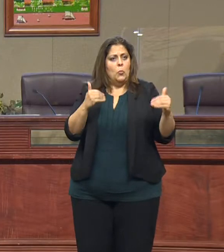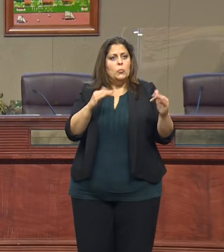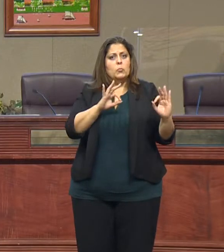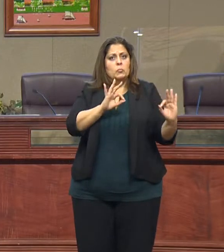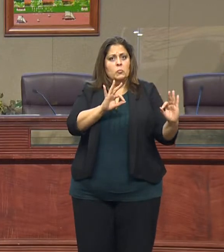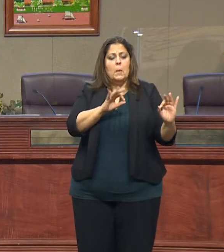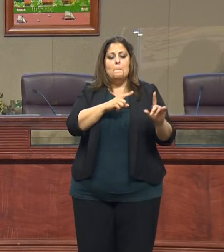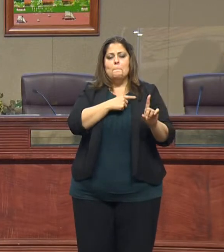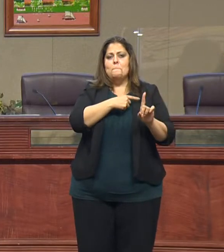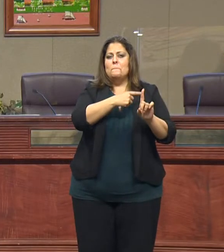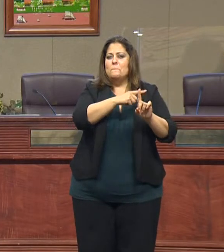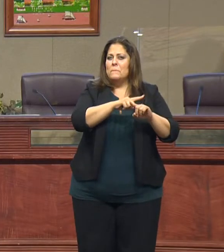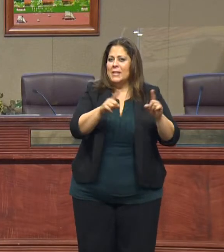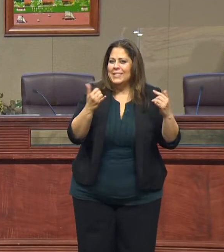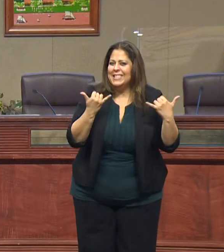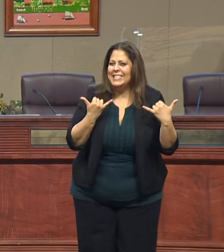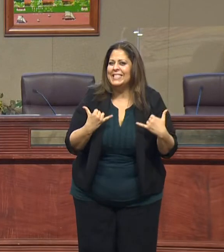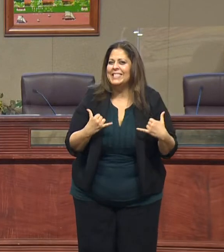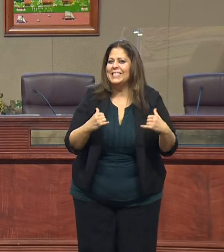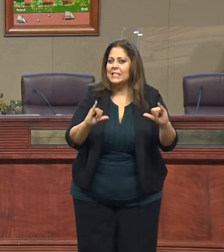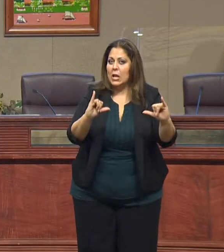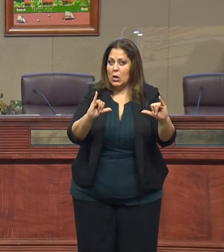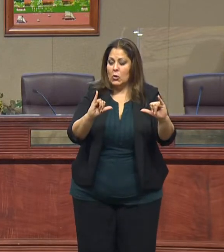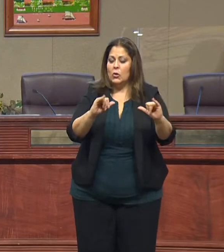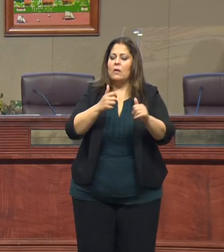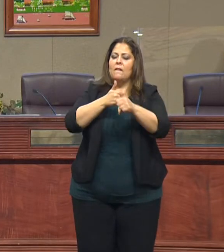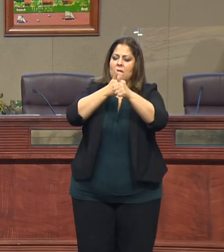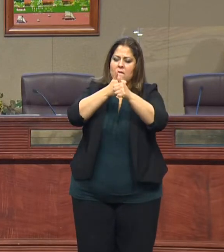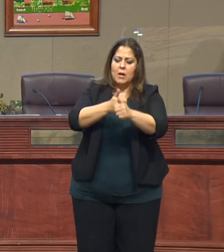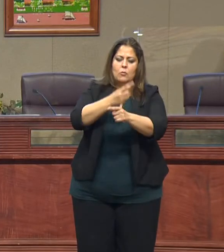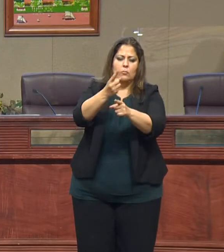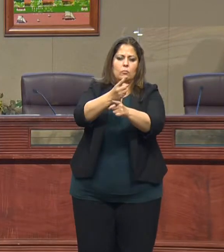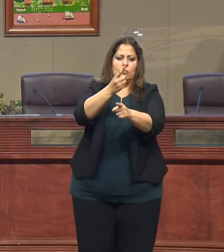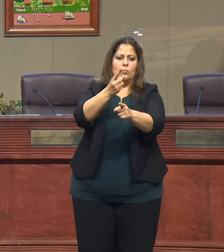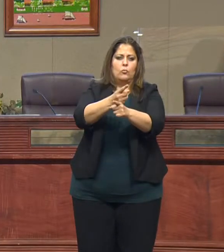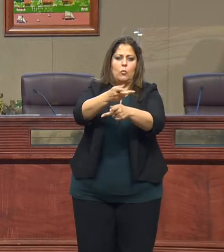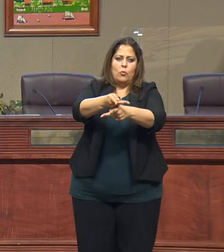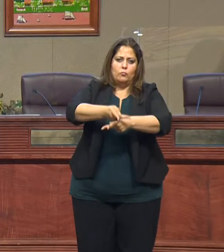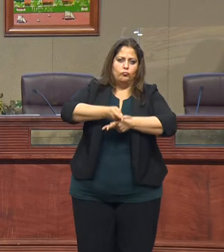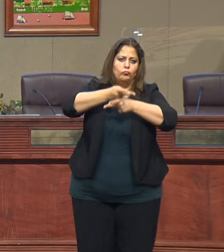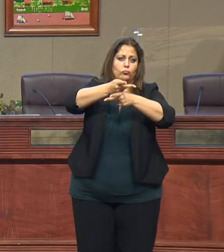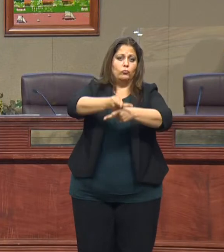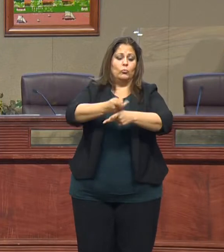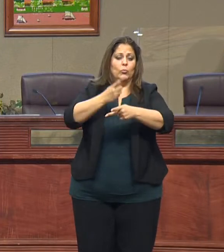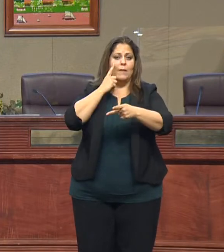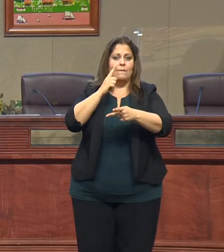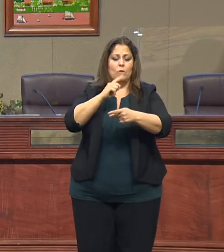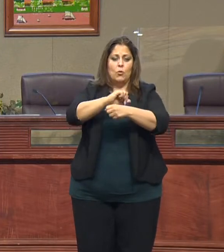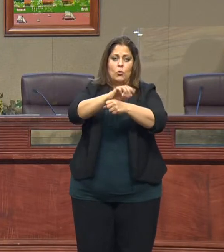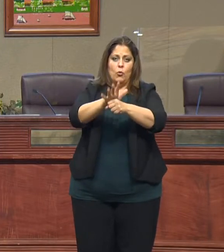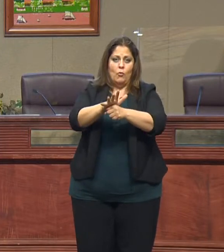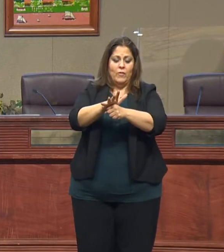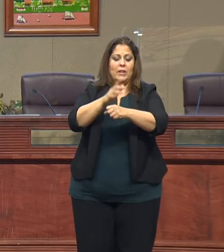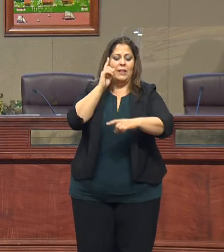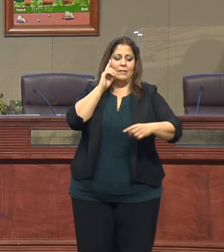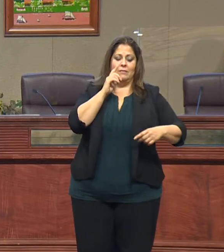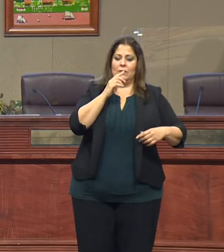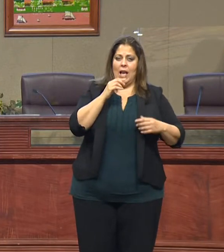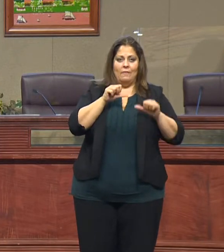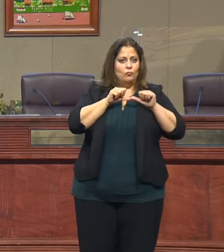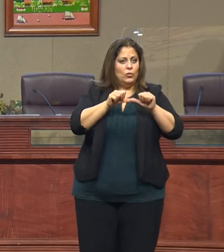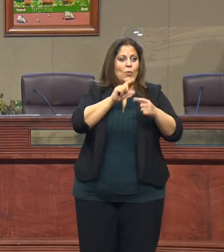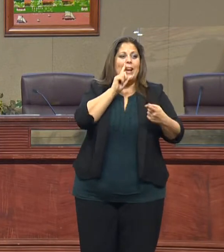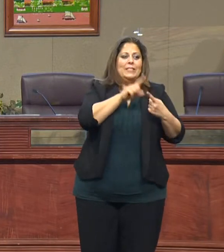to continue to practice the pandemic precautions until we can build the community immunity needed to contain the spread of the